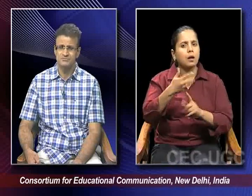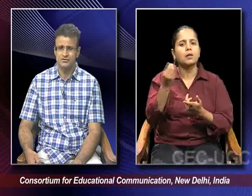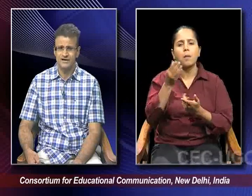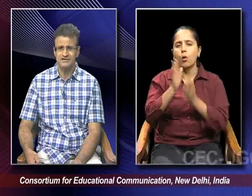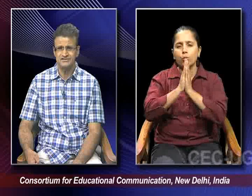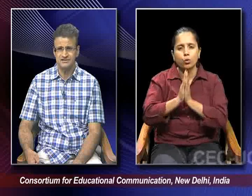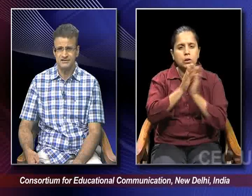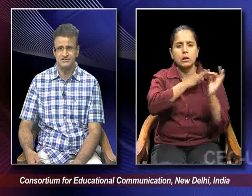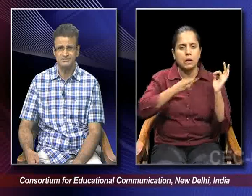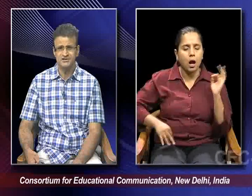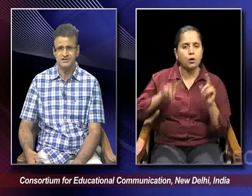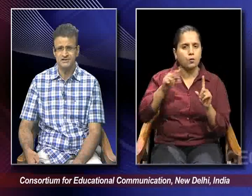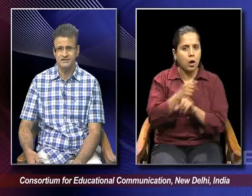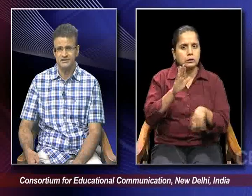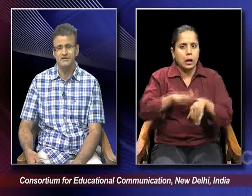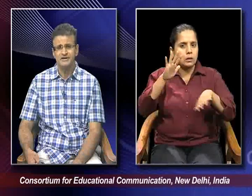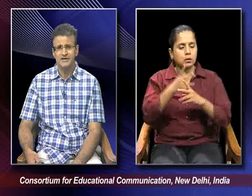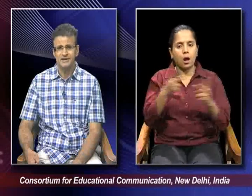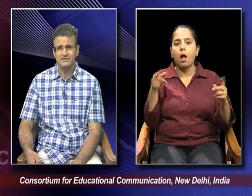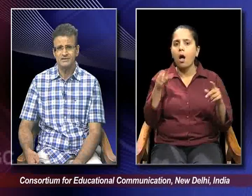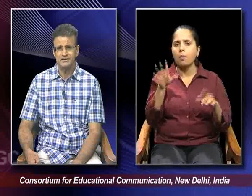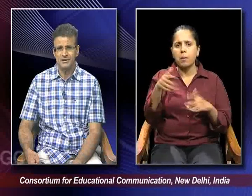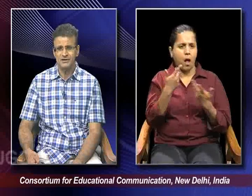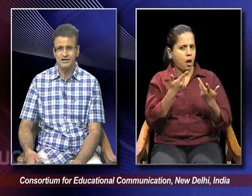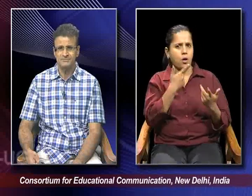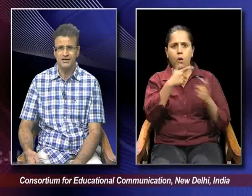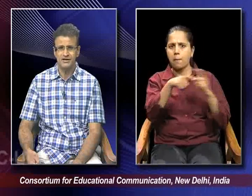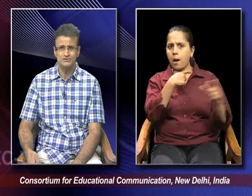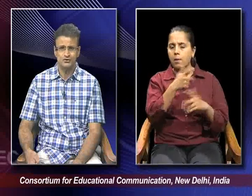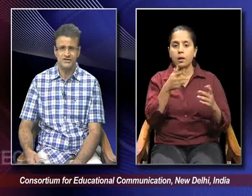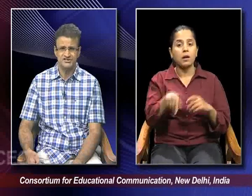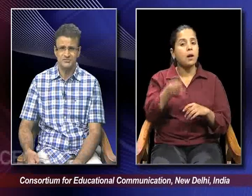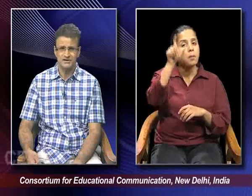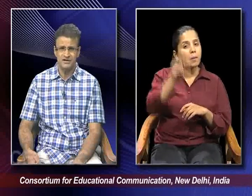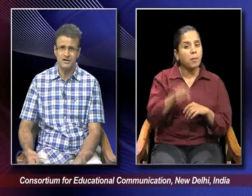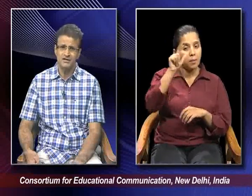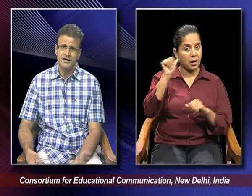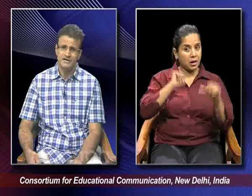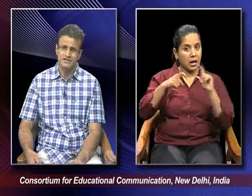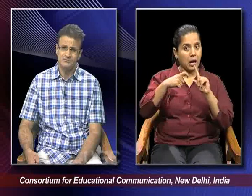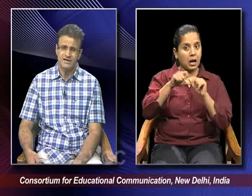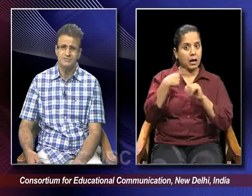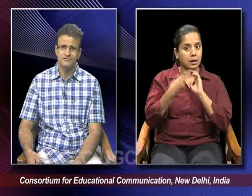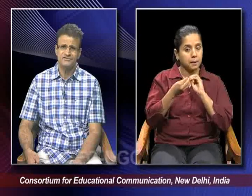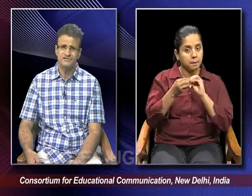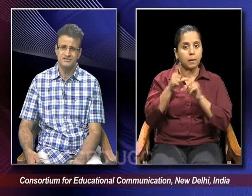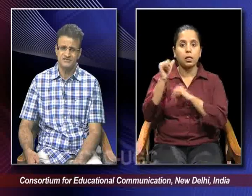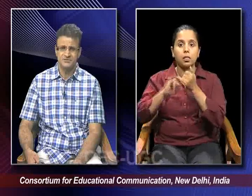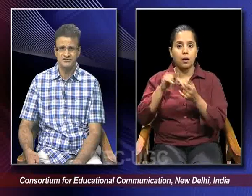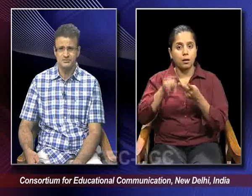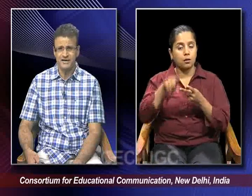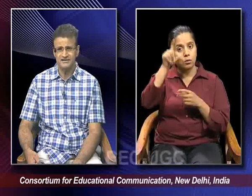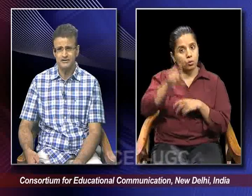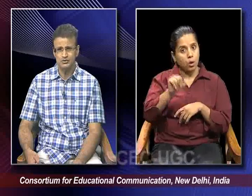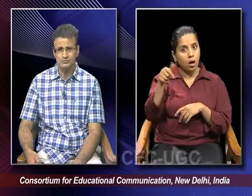system, non-violence and untouchability, and the character Baba Garib Das, Kuvasji Makanda, had a remarkable physical resemblance